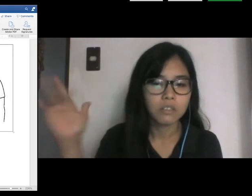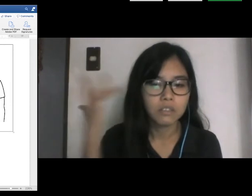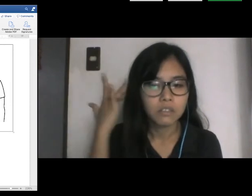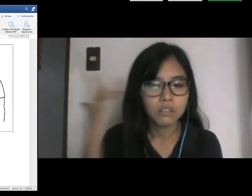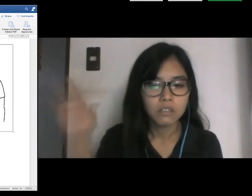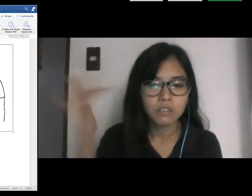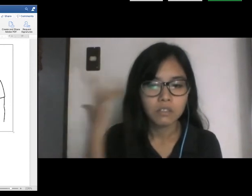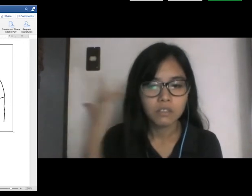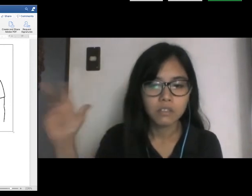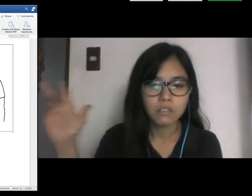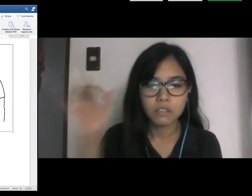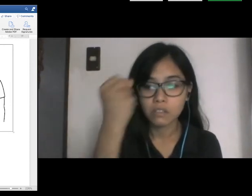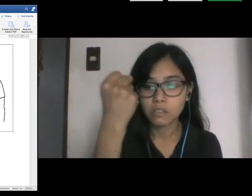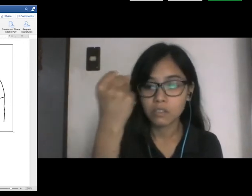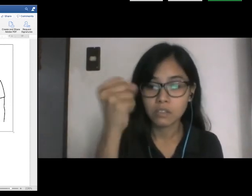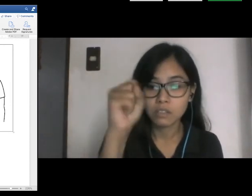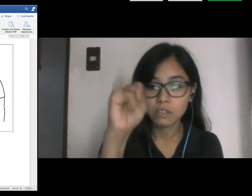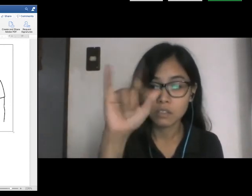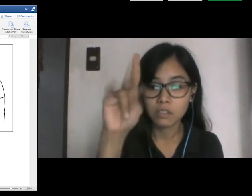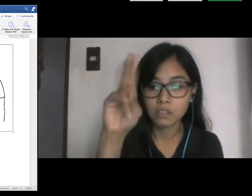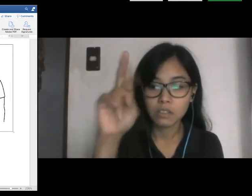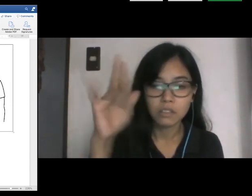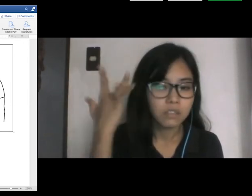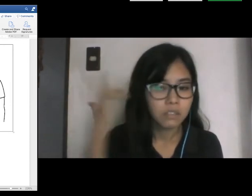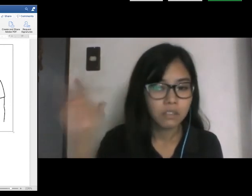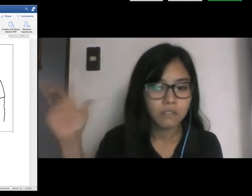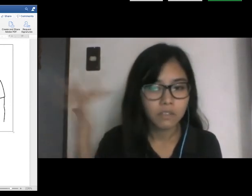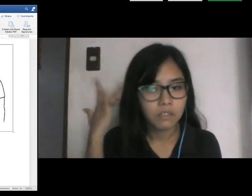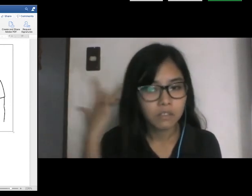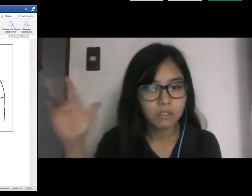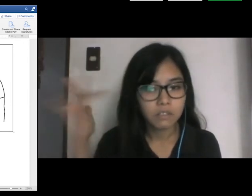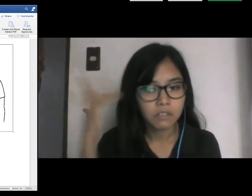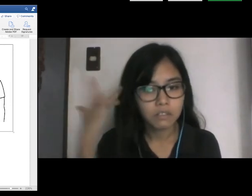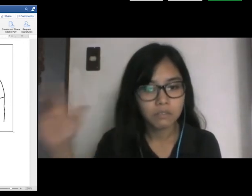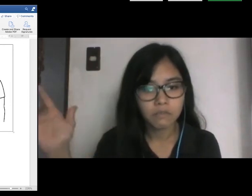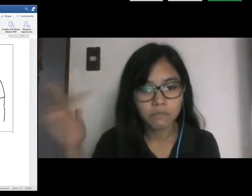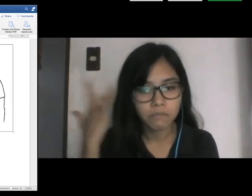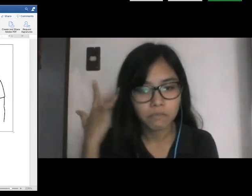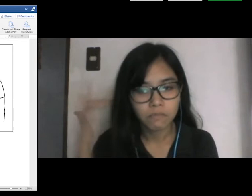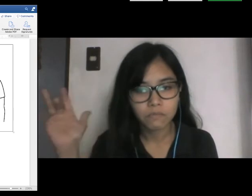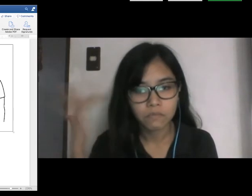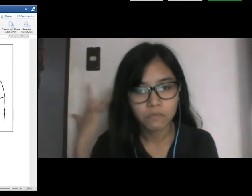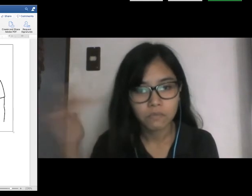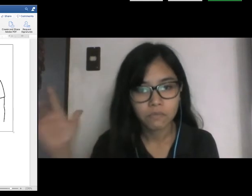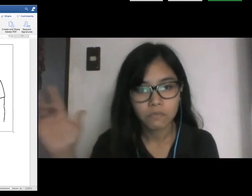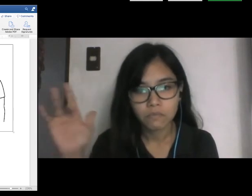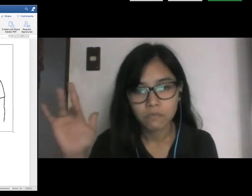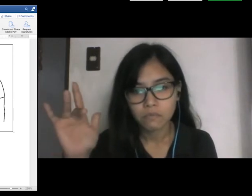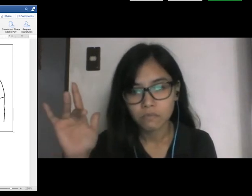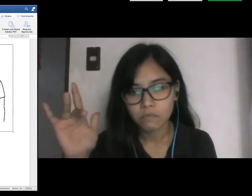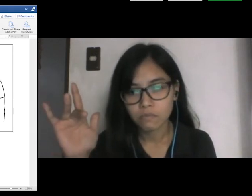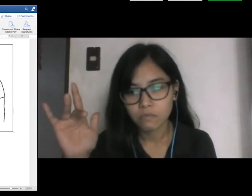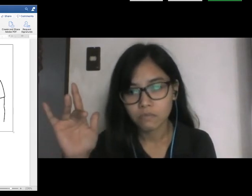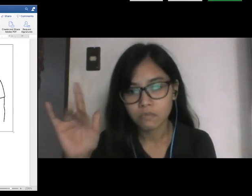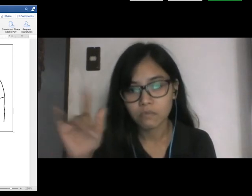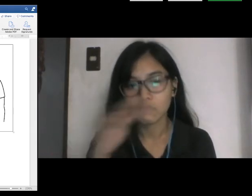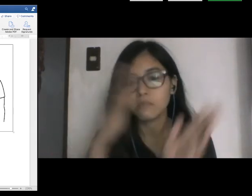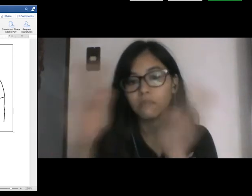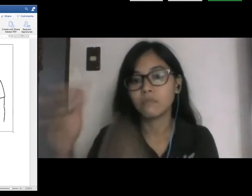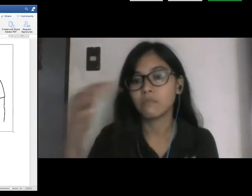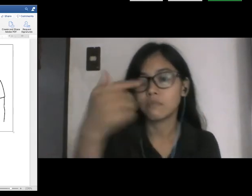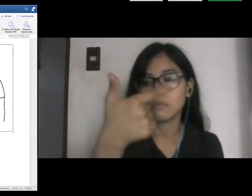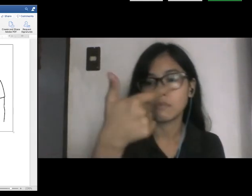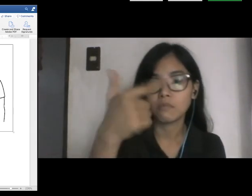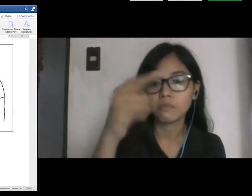And then silver, it's also like this. Like California, yeah. Yeah. Gold in So California. there's two